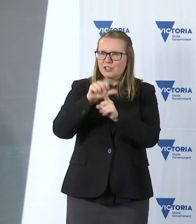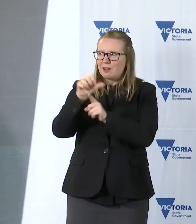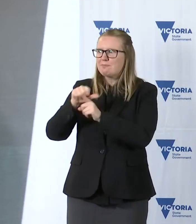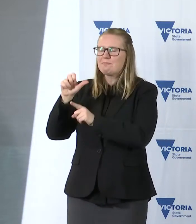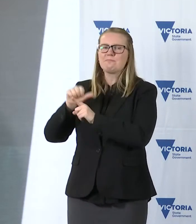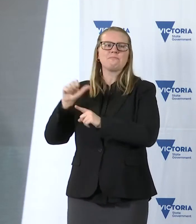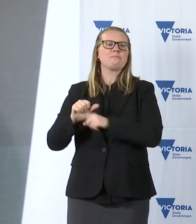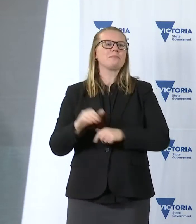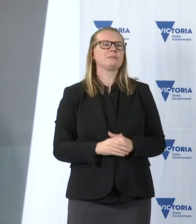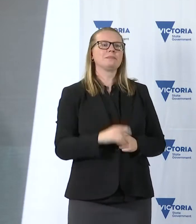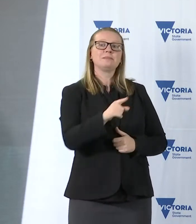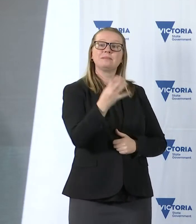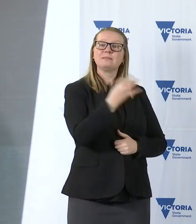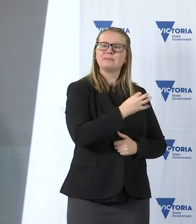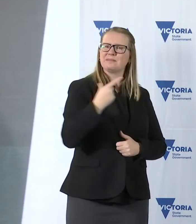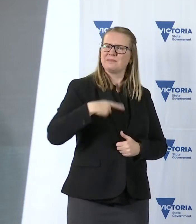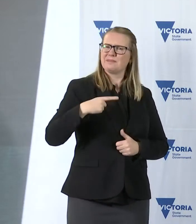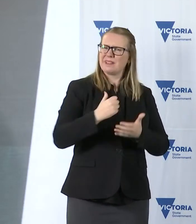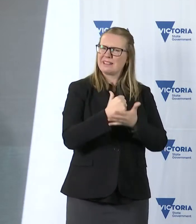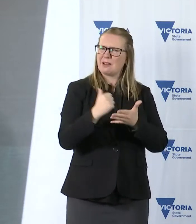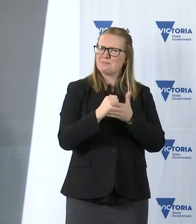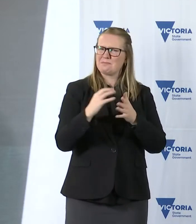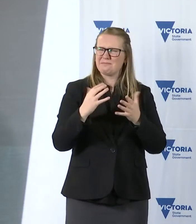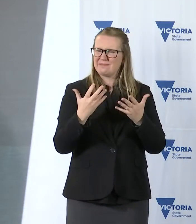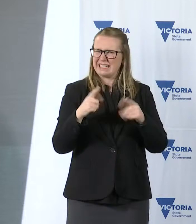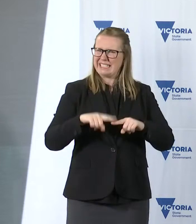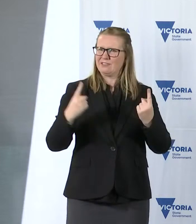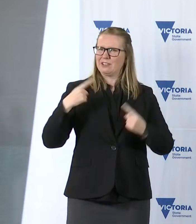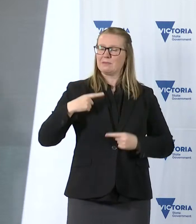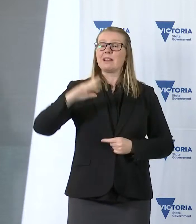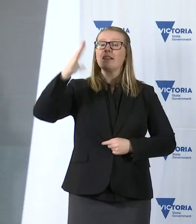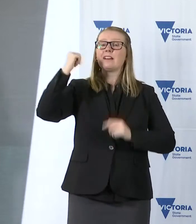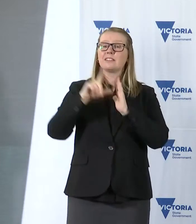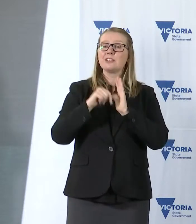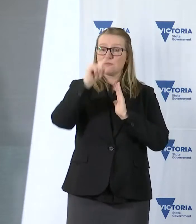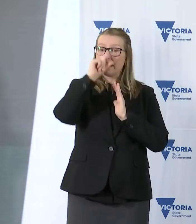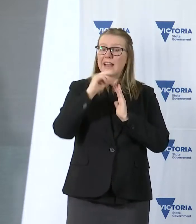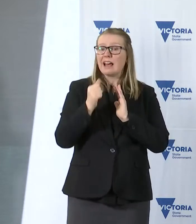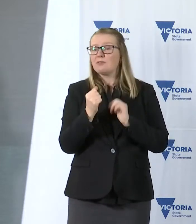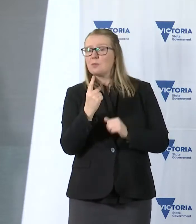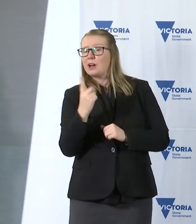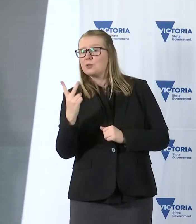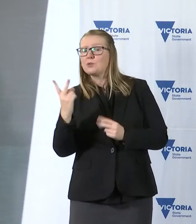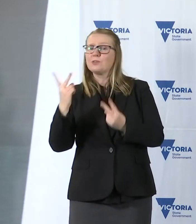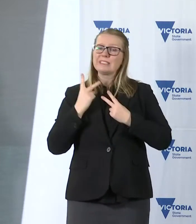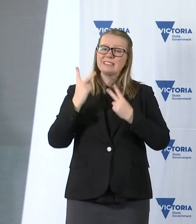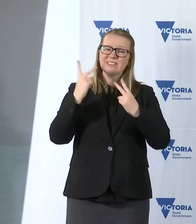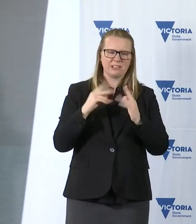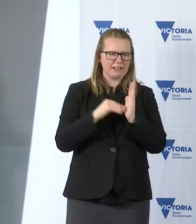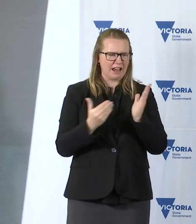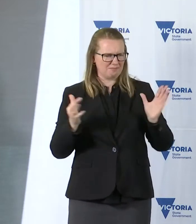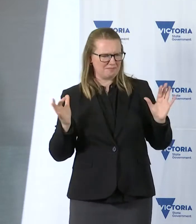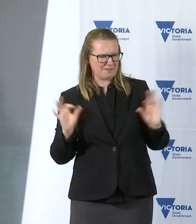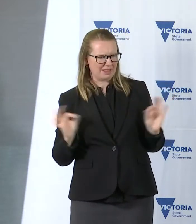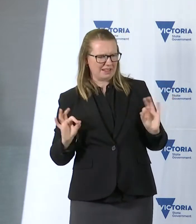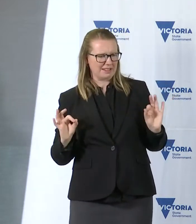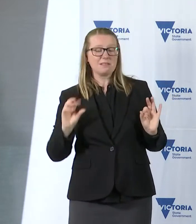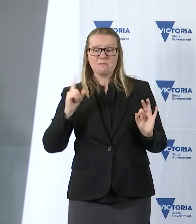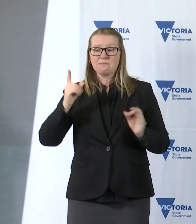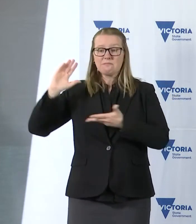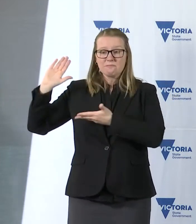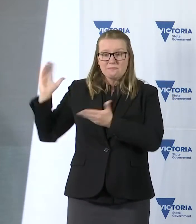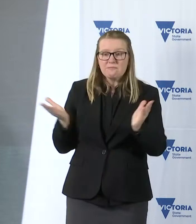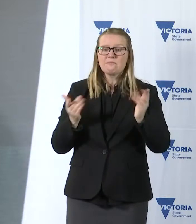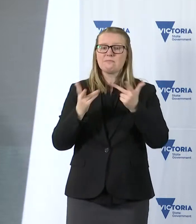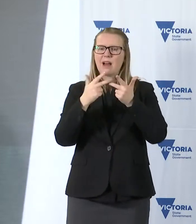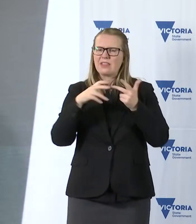in numbers on that? I mean, last time we were able to have a couple of people in the home. Why is it now no visitors in the home and you've really opened up for hospitality and other